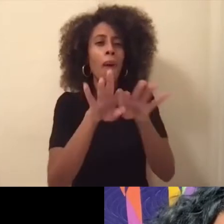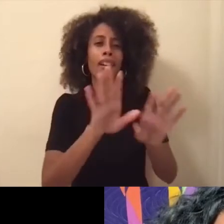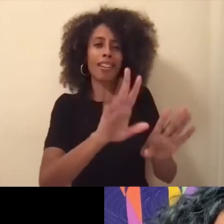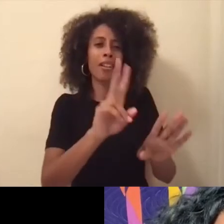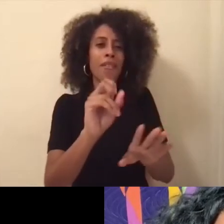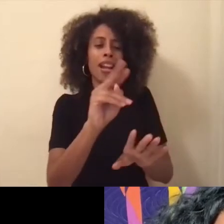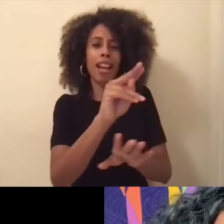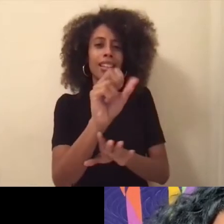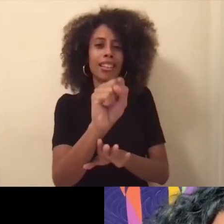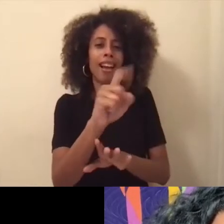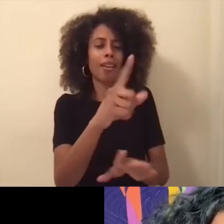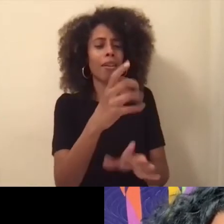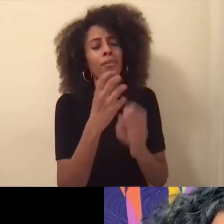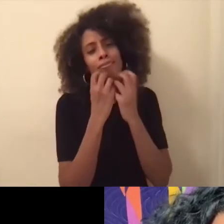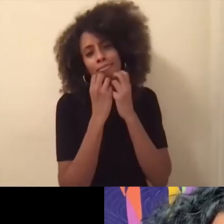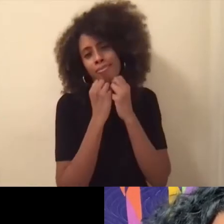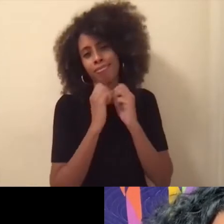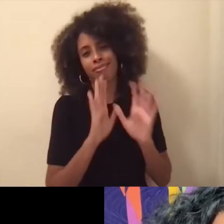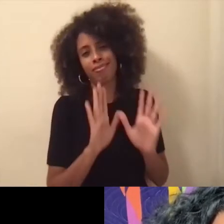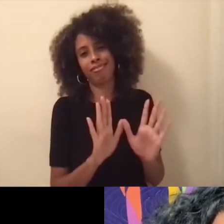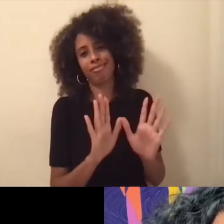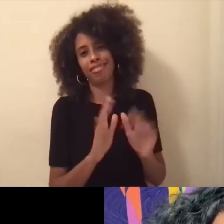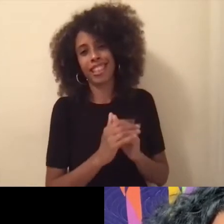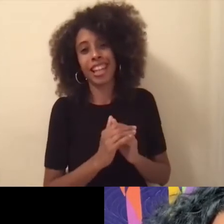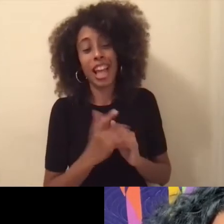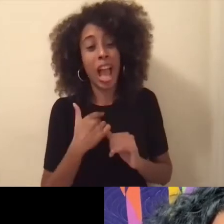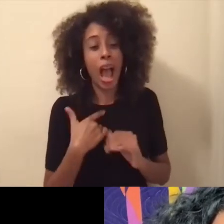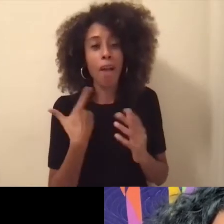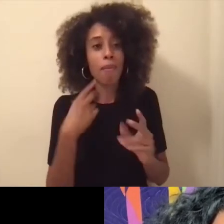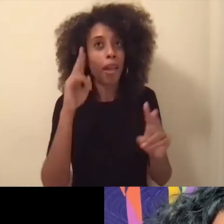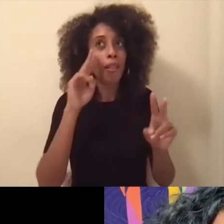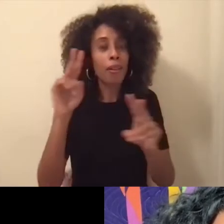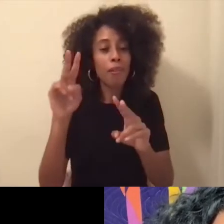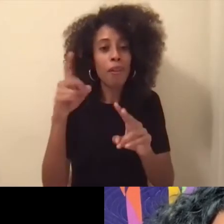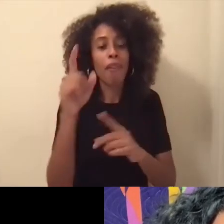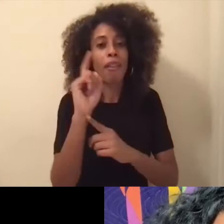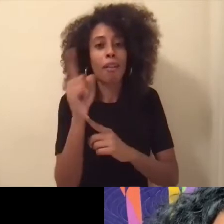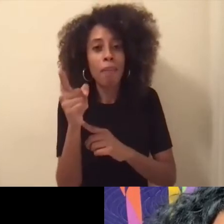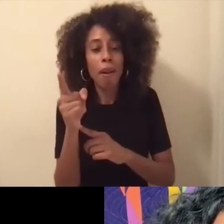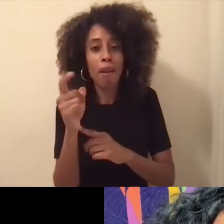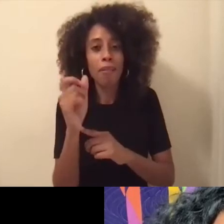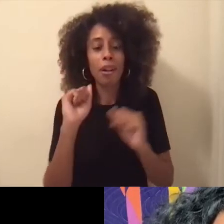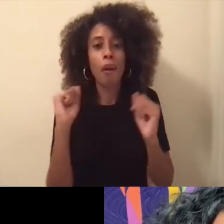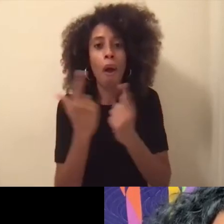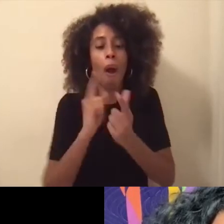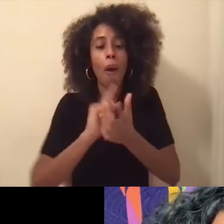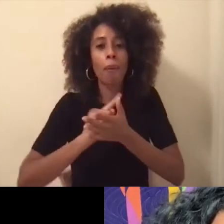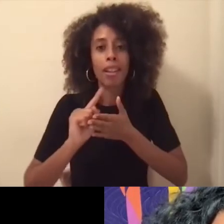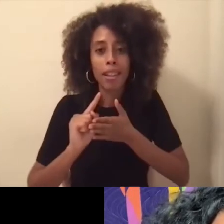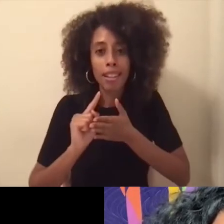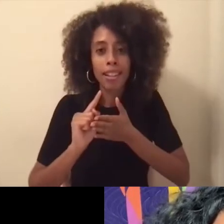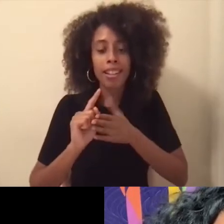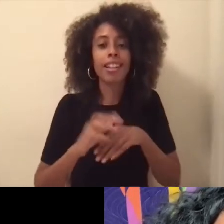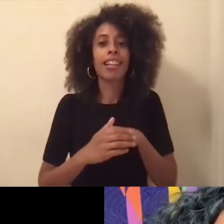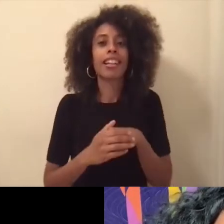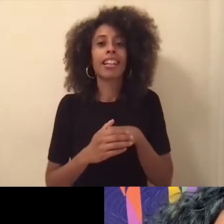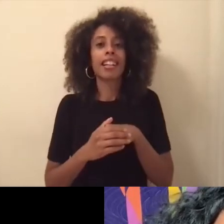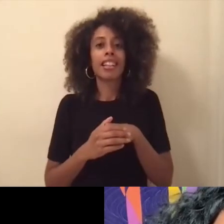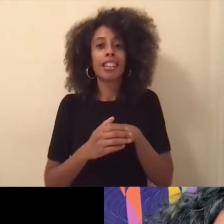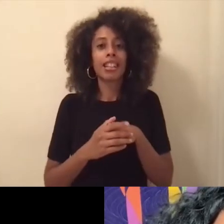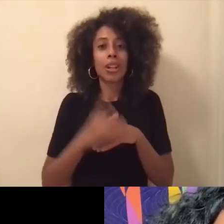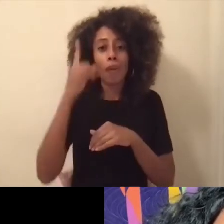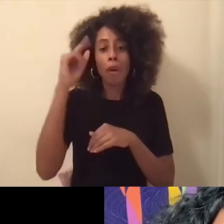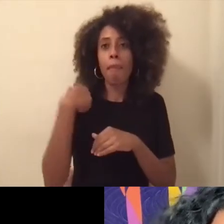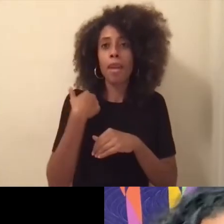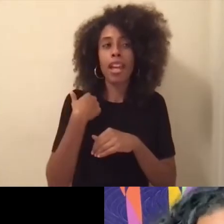And it's been, I've been looking forward to this moment all week. They're like, for me, there are things that I look